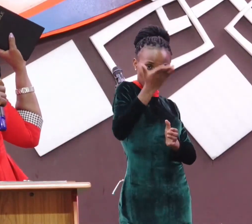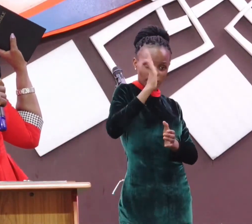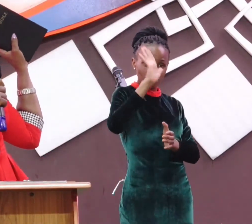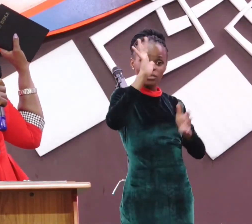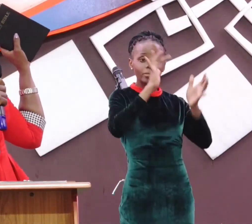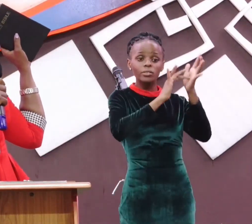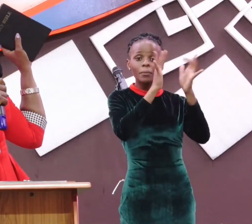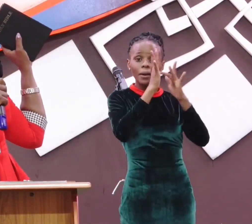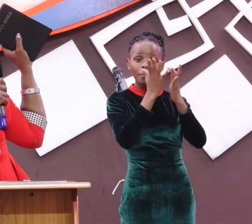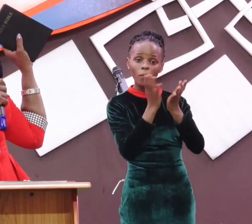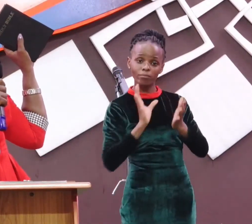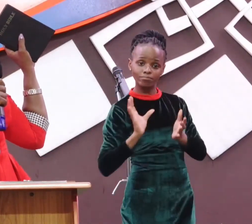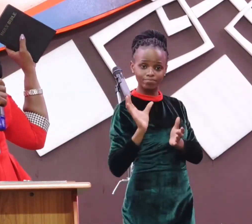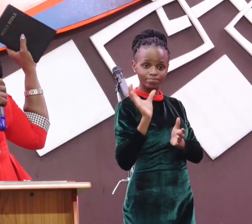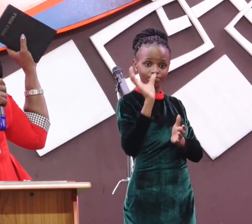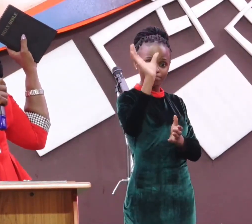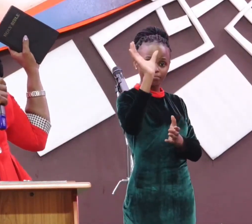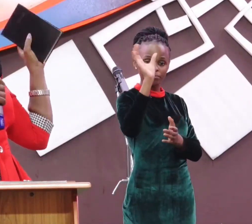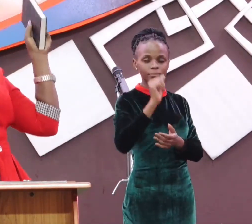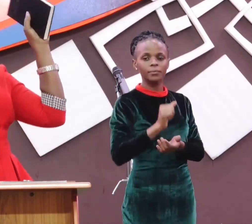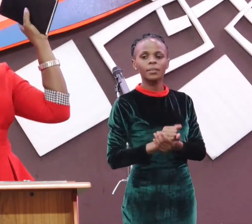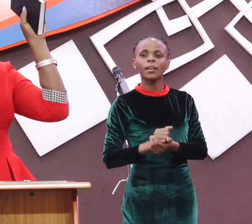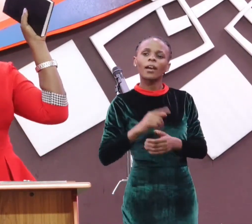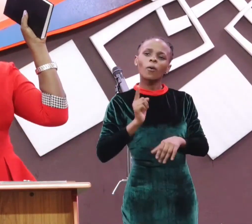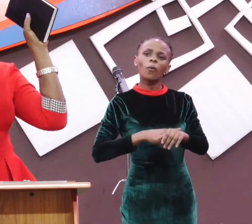you just have to raise your Bible like this.